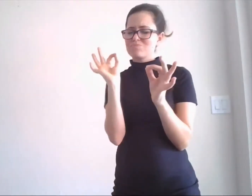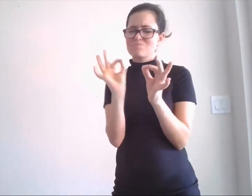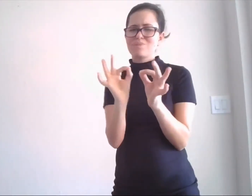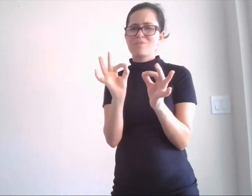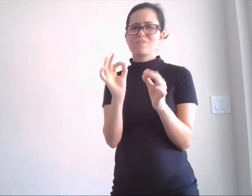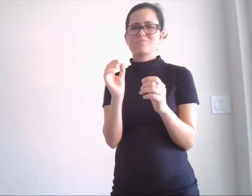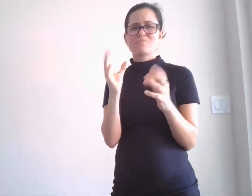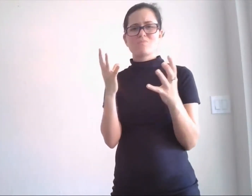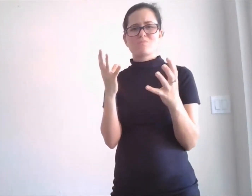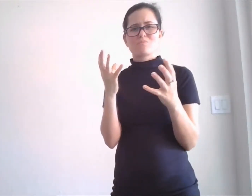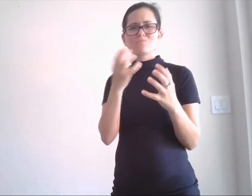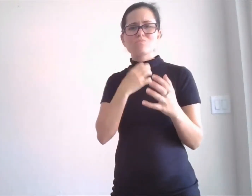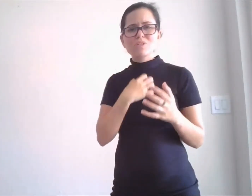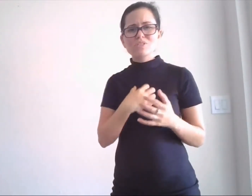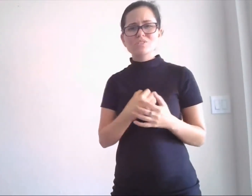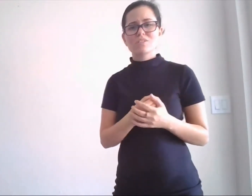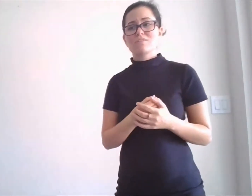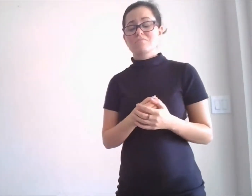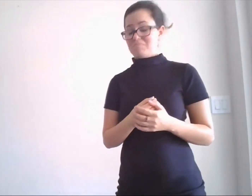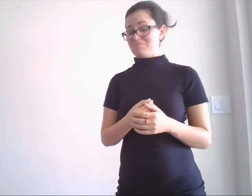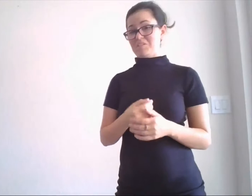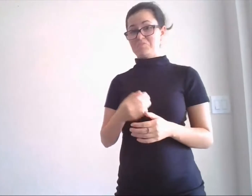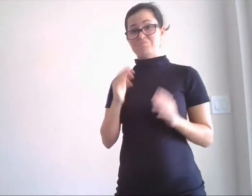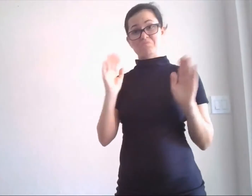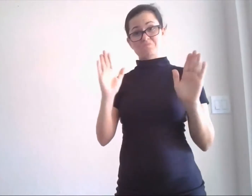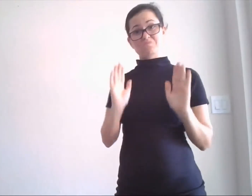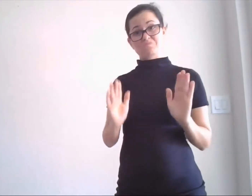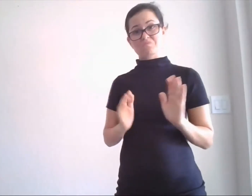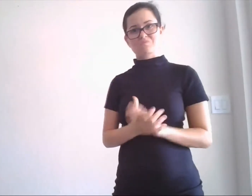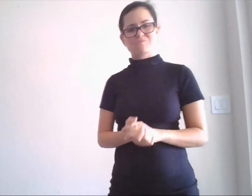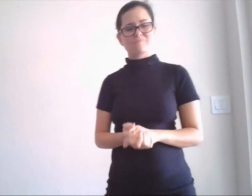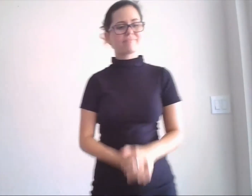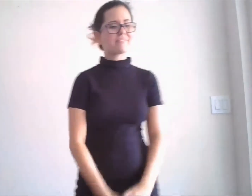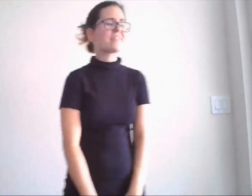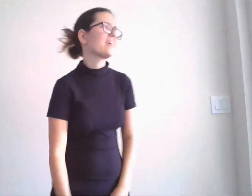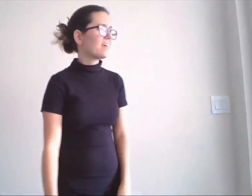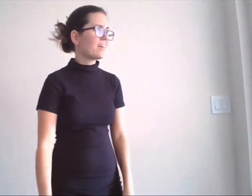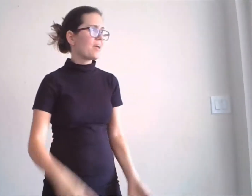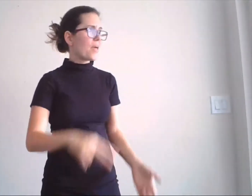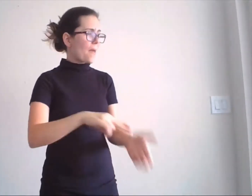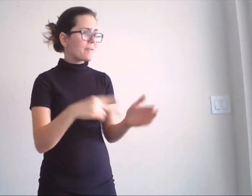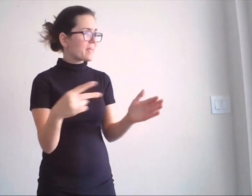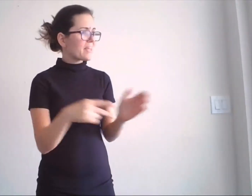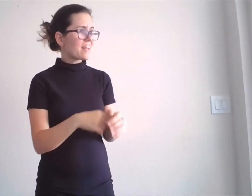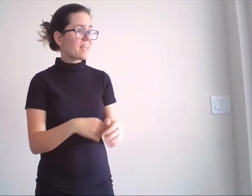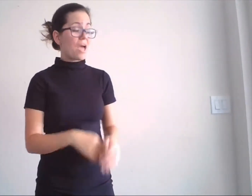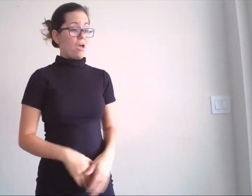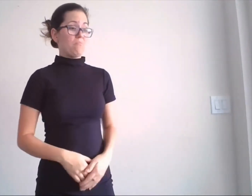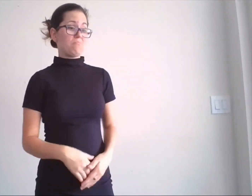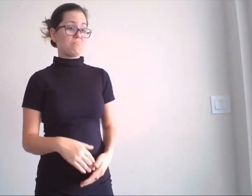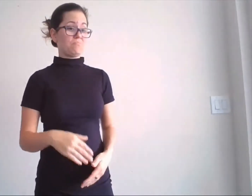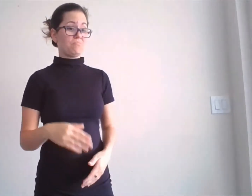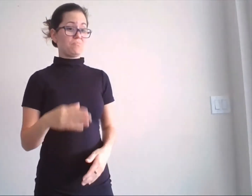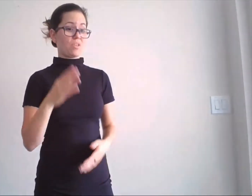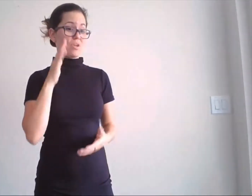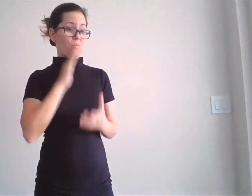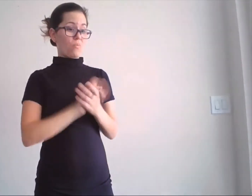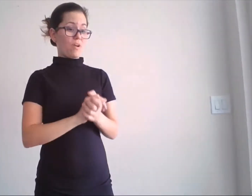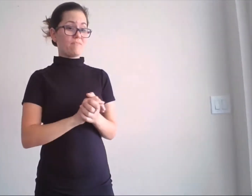I made our house into a sonic dungeon. She didn't like that much.